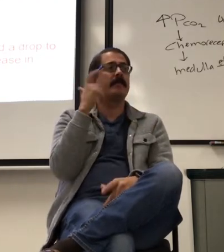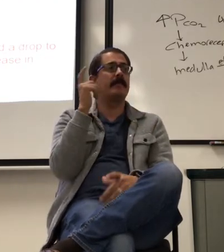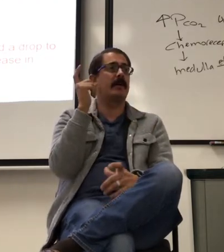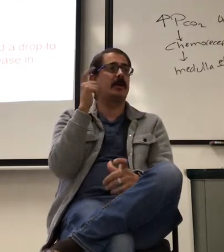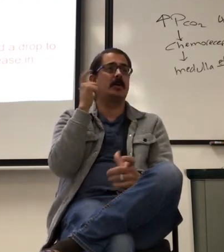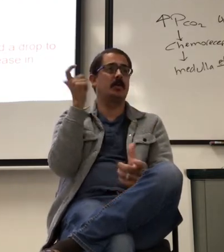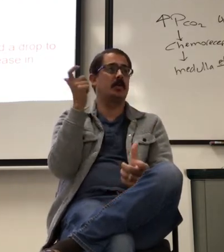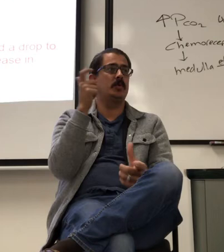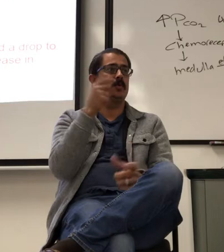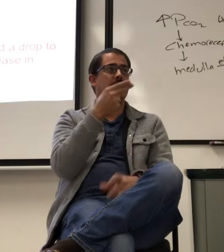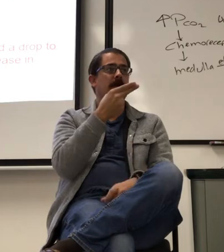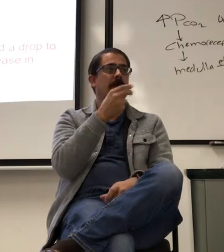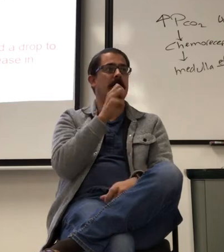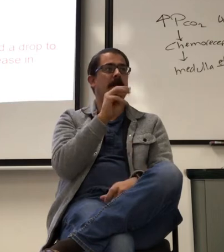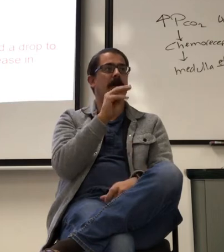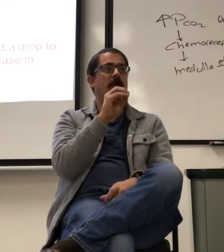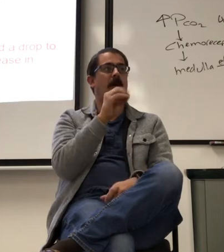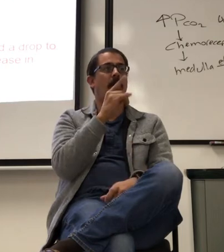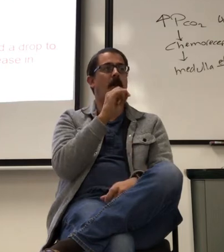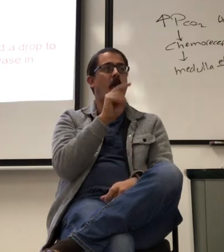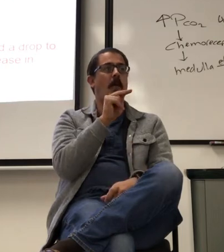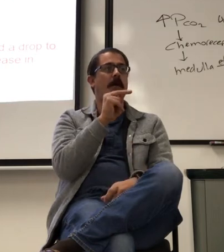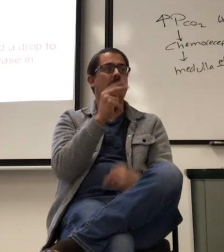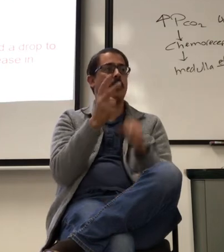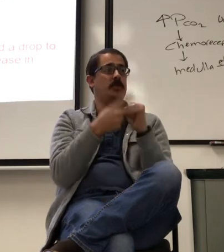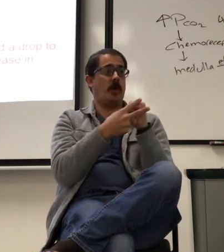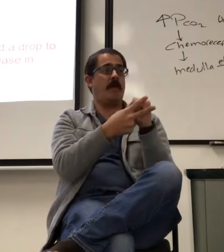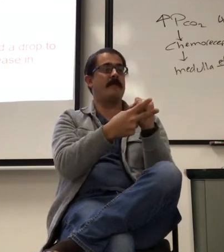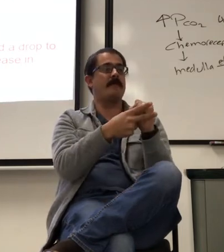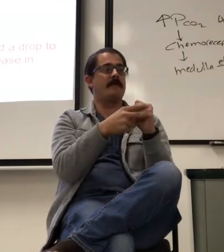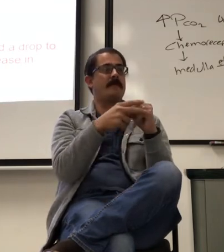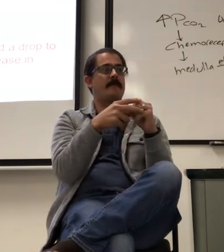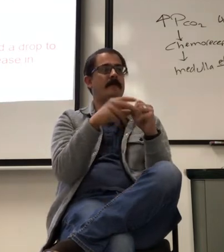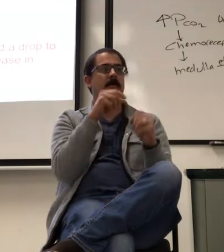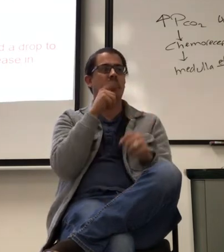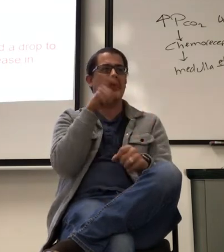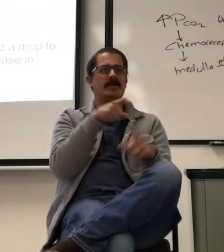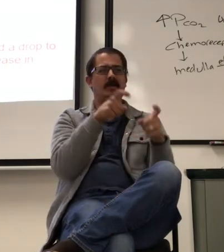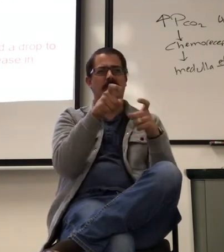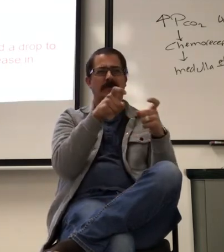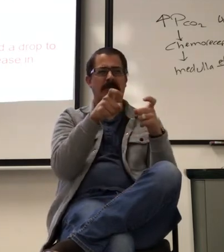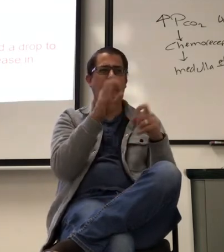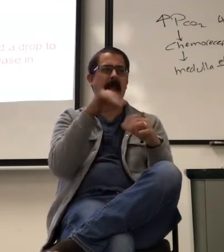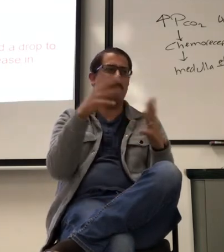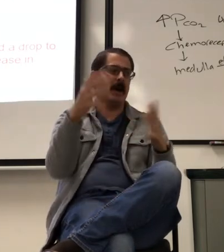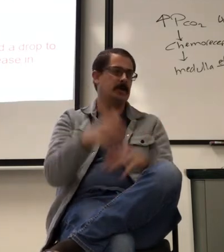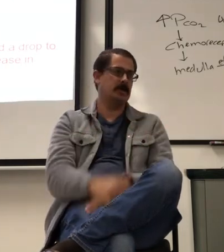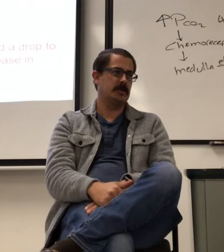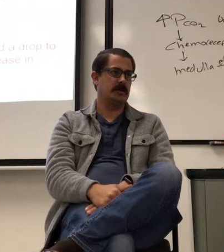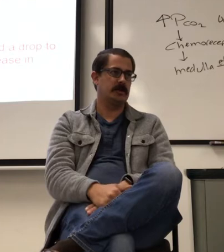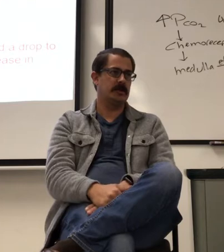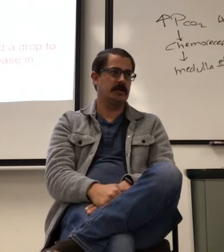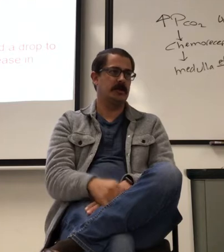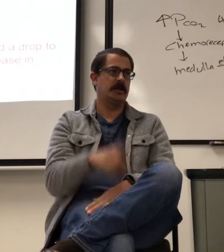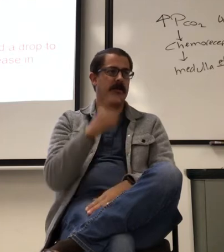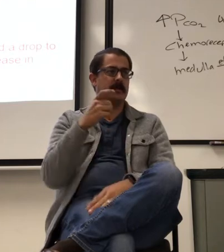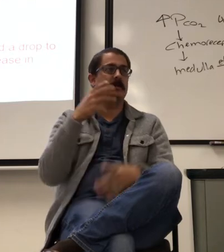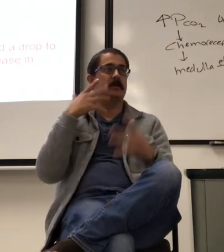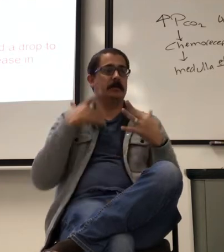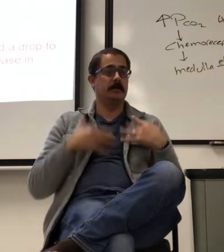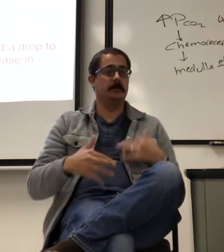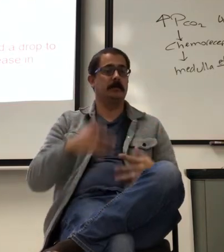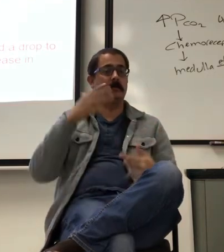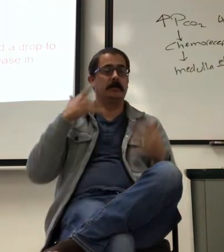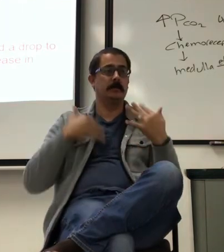huge hemoglobin reservoir, you really don't need to regulate it that much because it's circulating bound